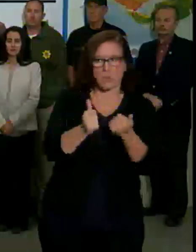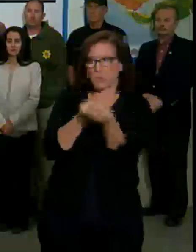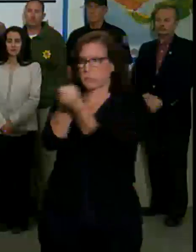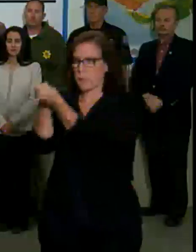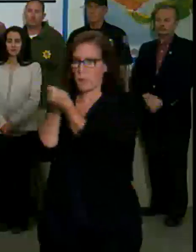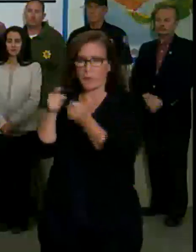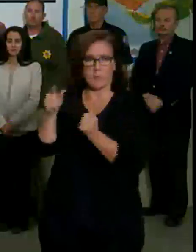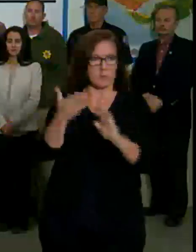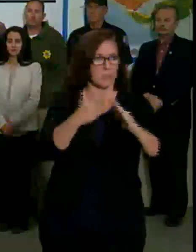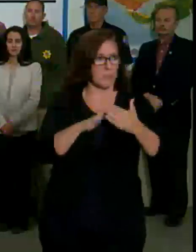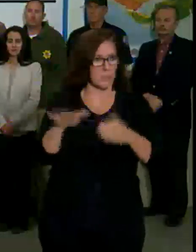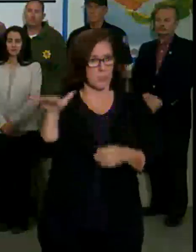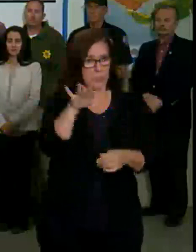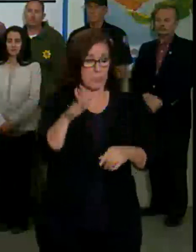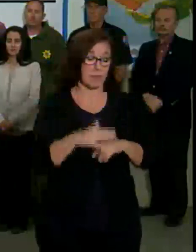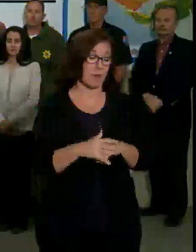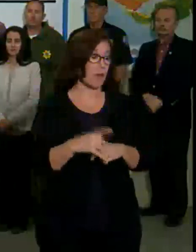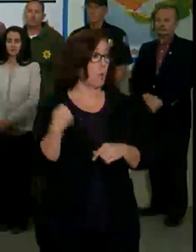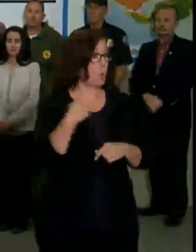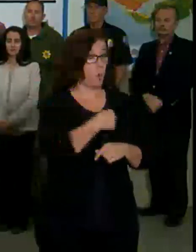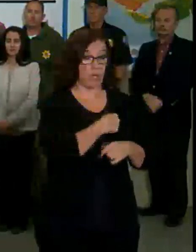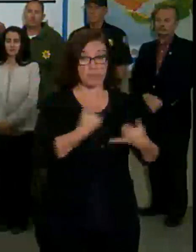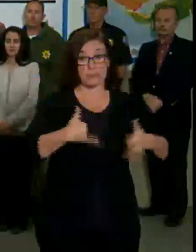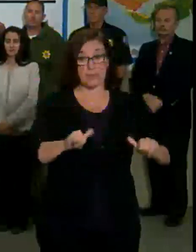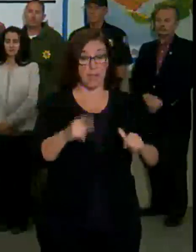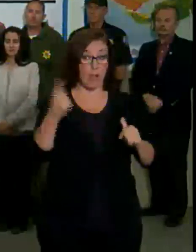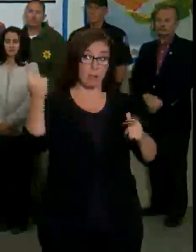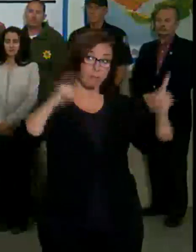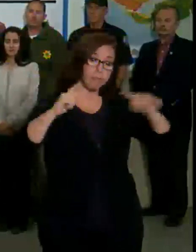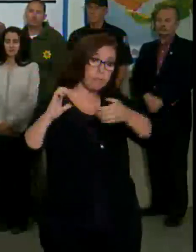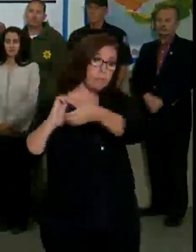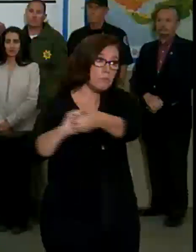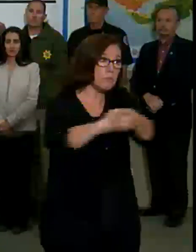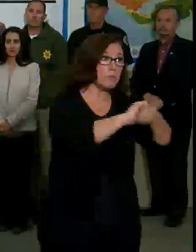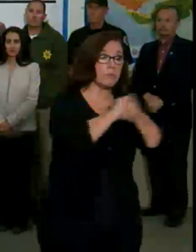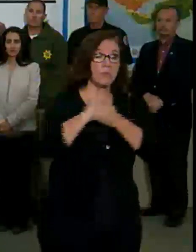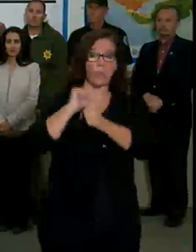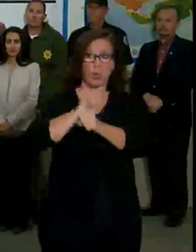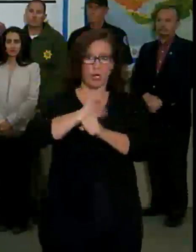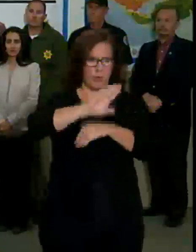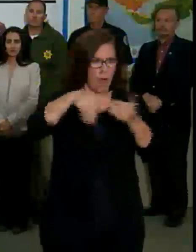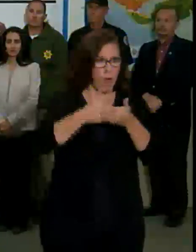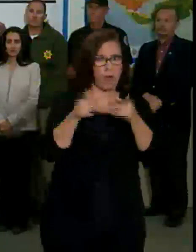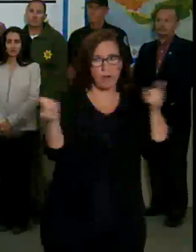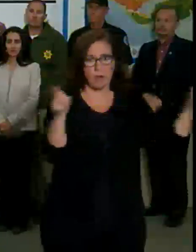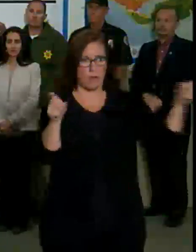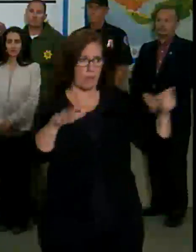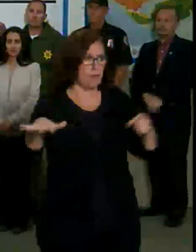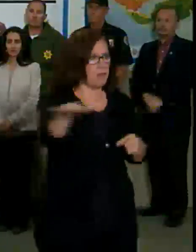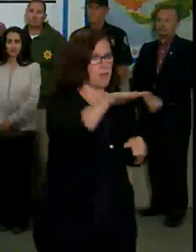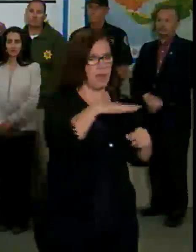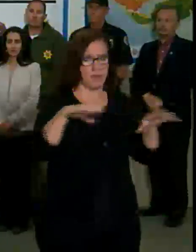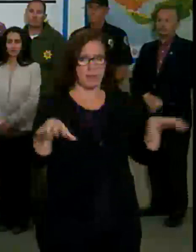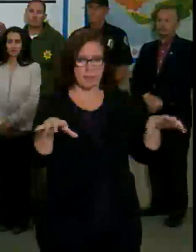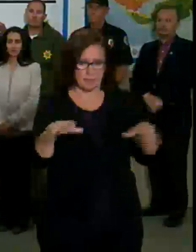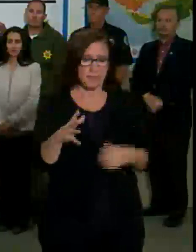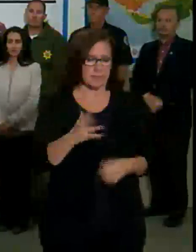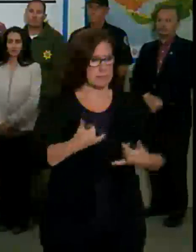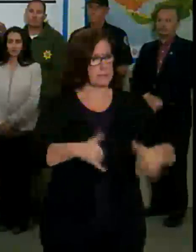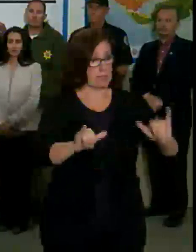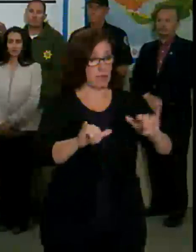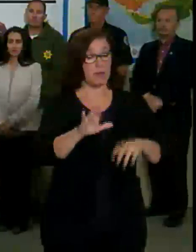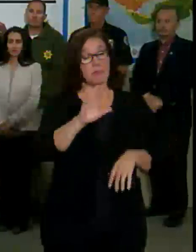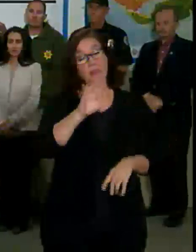doing an outstanding job of coordinating all of that activity and a huge, tremendous effect of